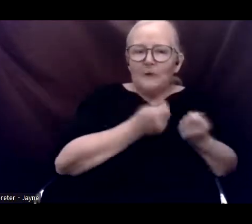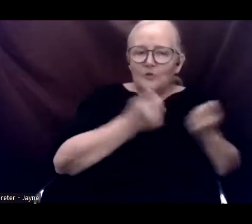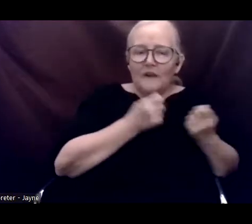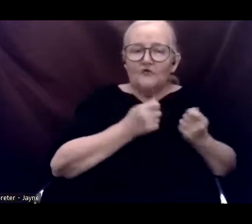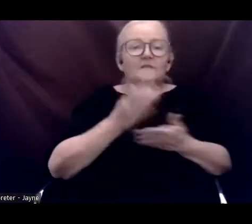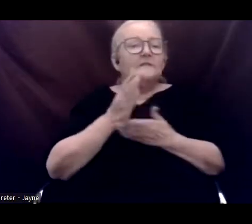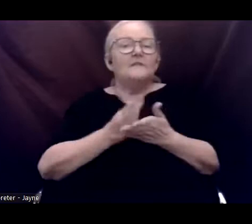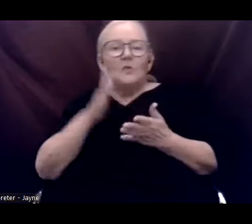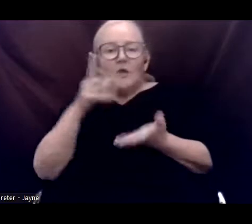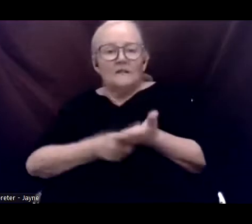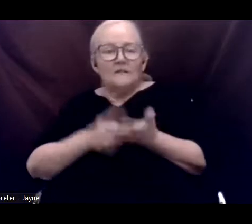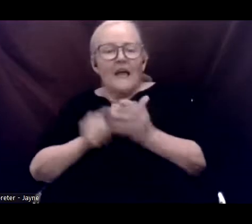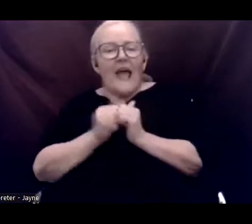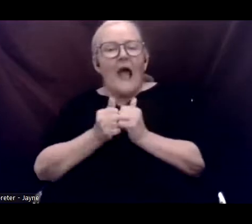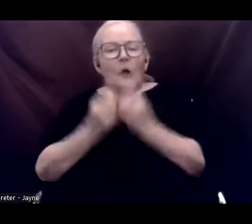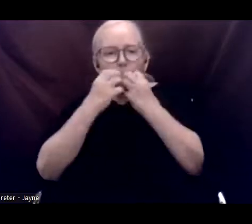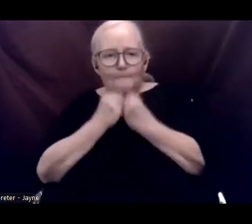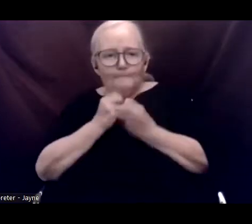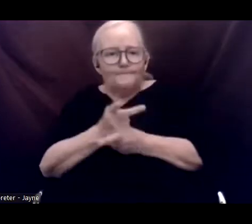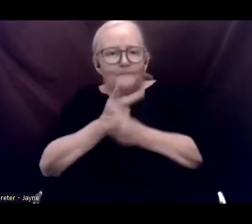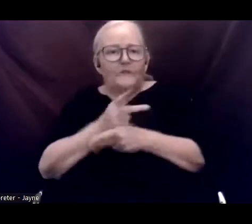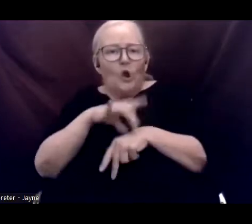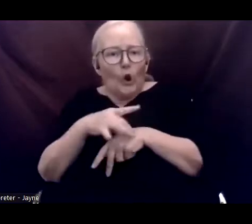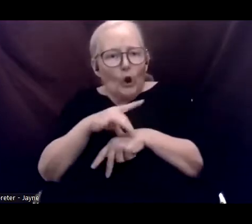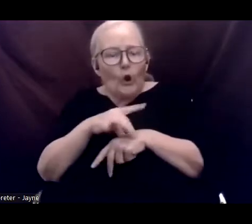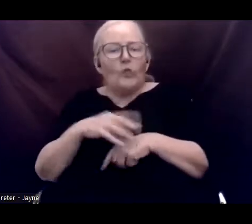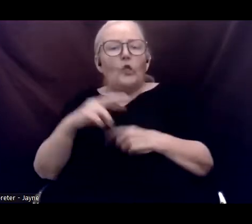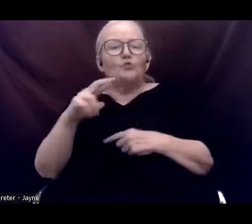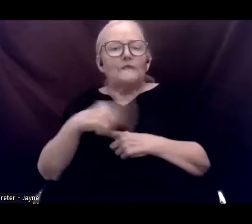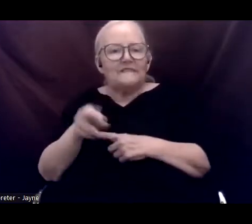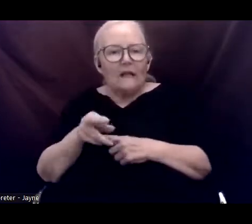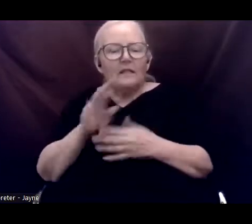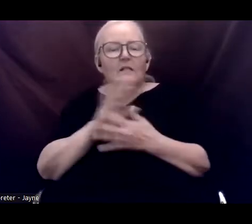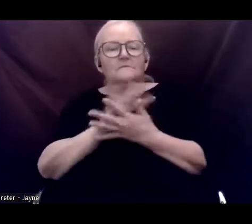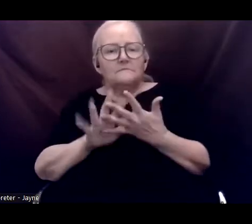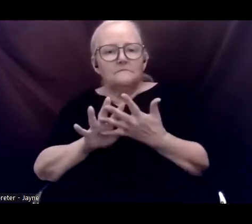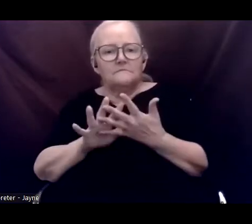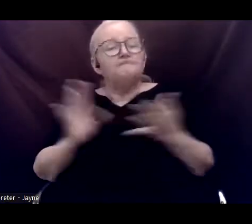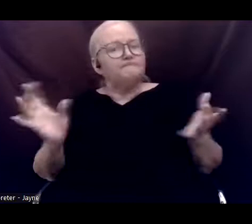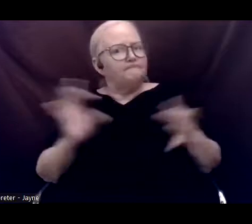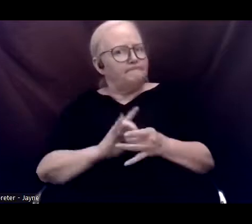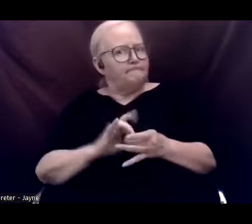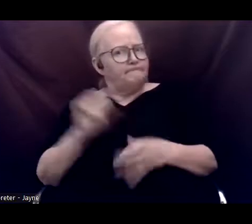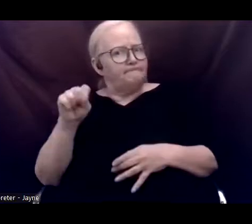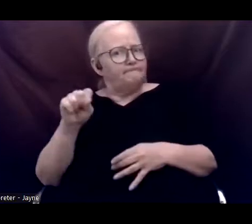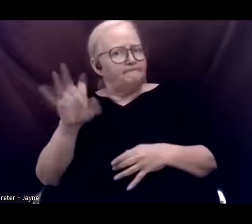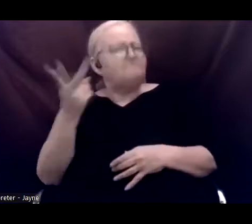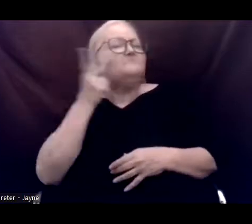care of the earth and about recycling and about fashion. How do those things go together? Let's go find out.